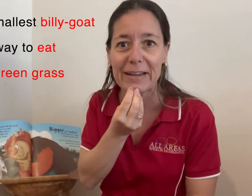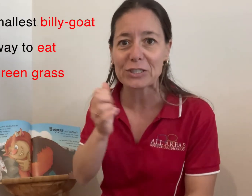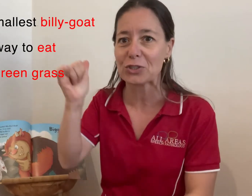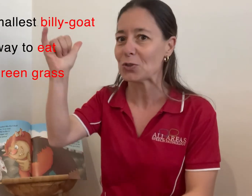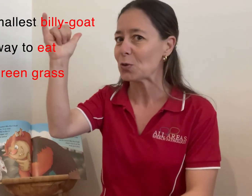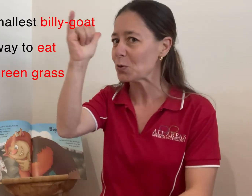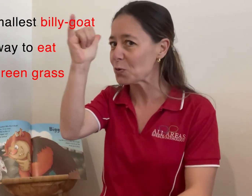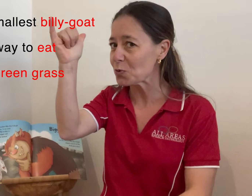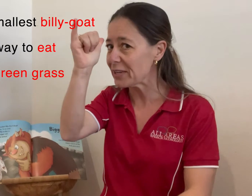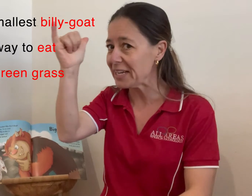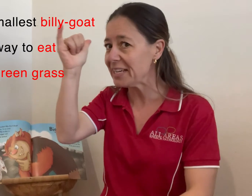fresh green